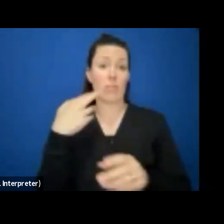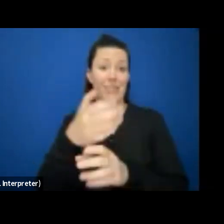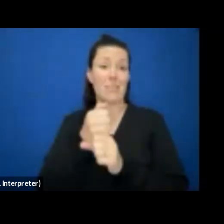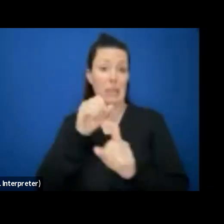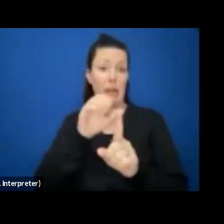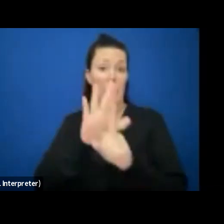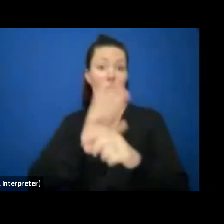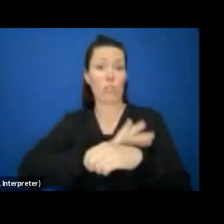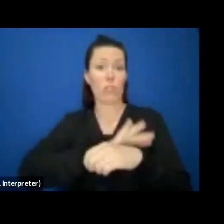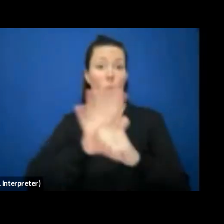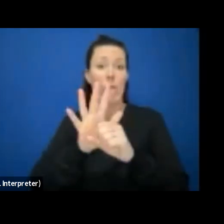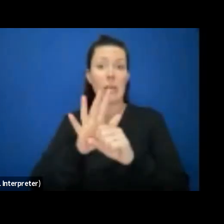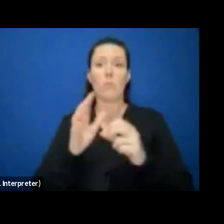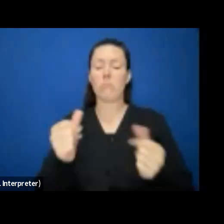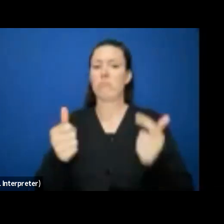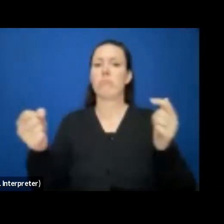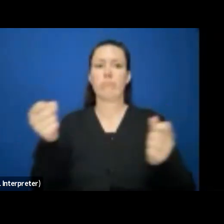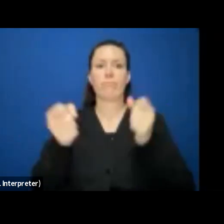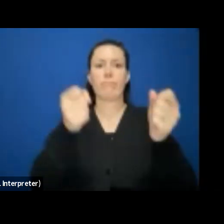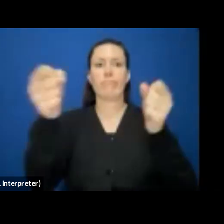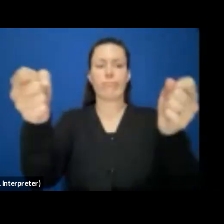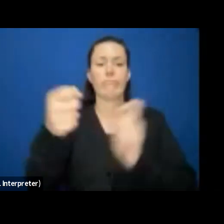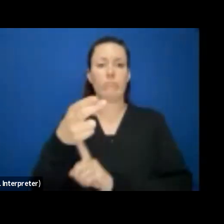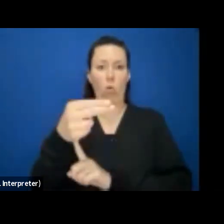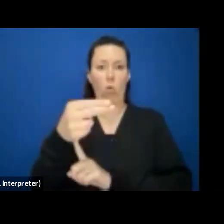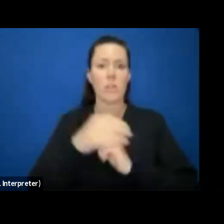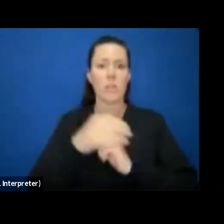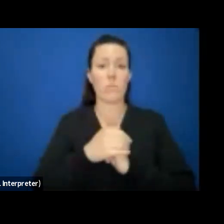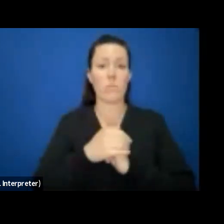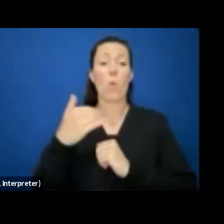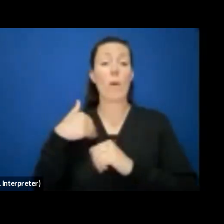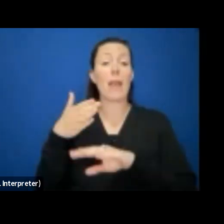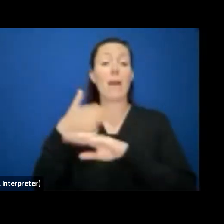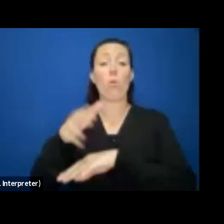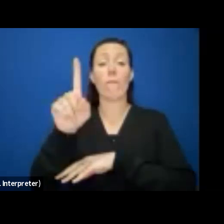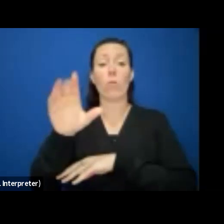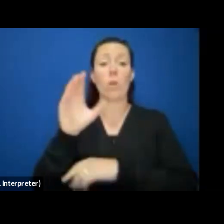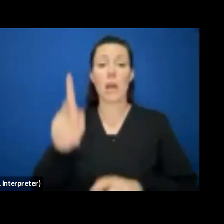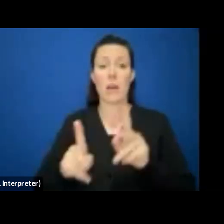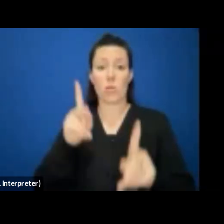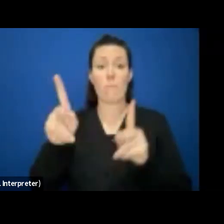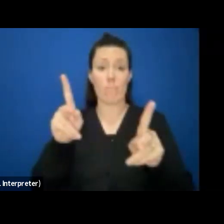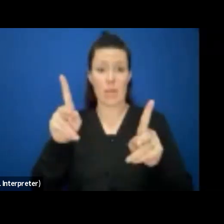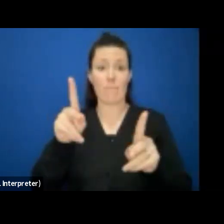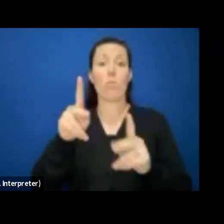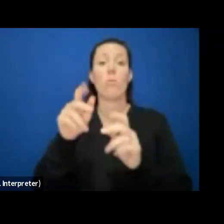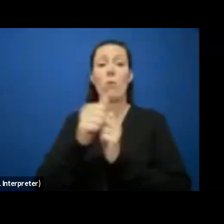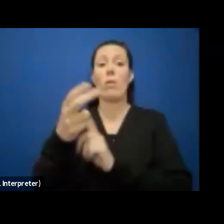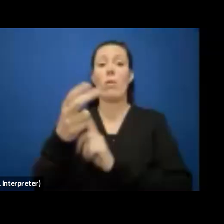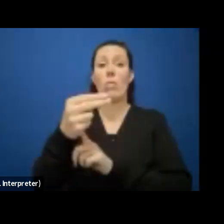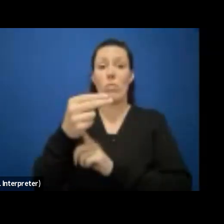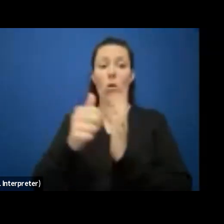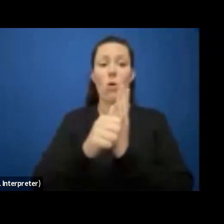people into hotels. We had housed over 100 people, who were on the motel programs, who